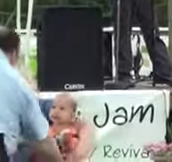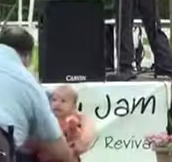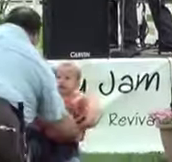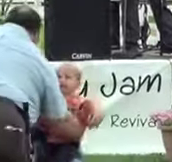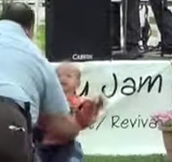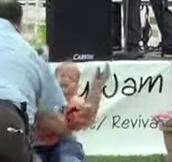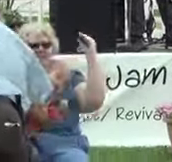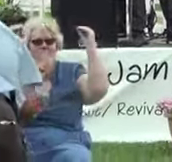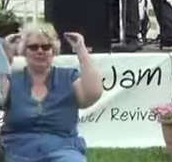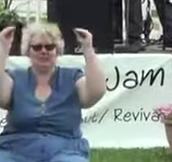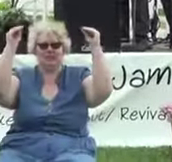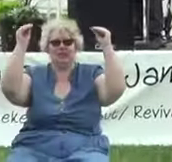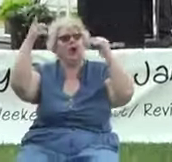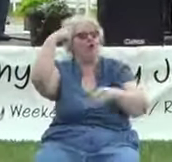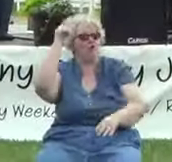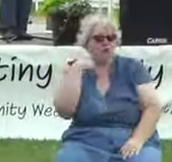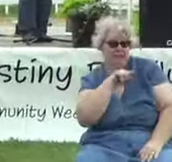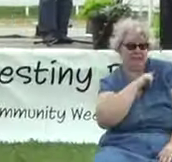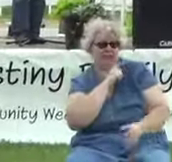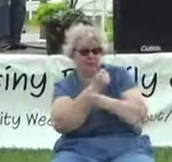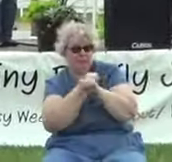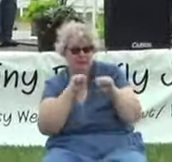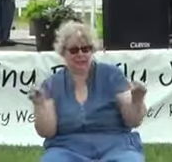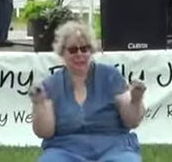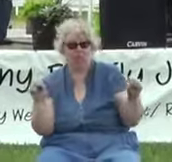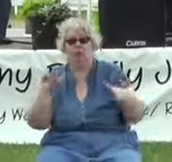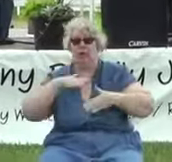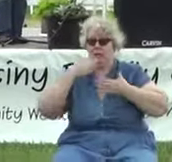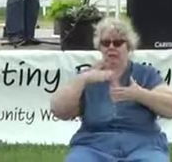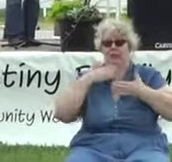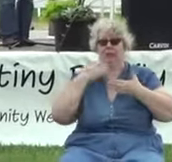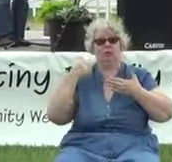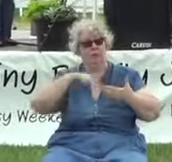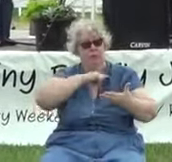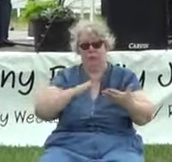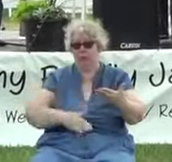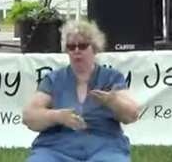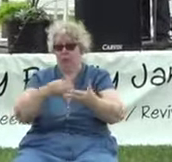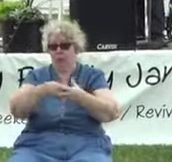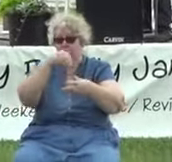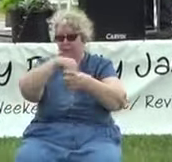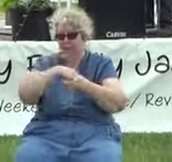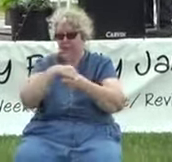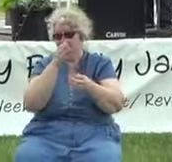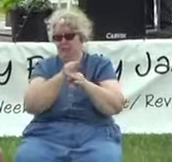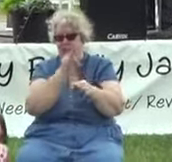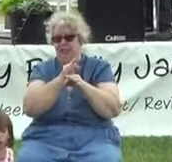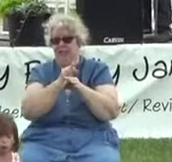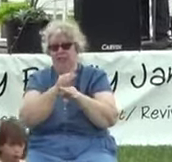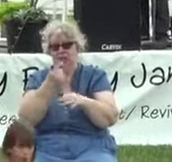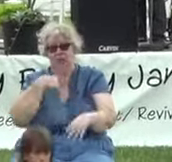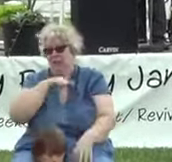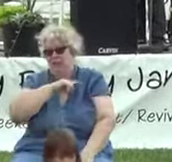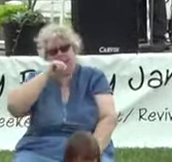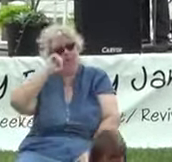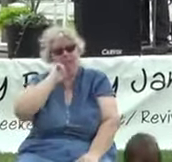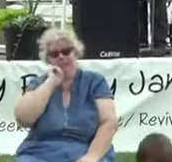got saved, there are a lot of us here, praise God, that were born into the faith. And we've never not known Jesus. Oh, thank God for